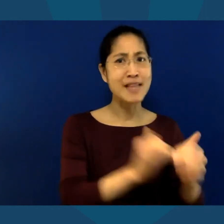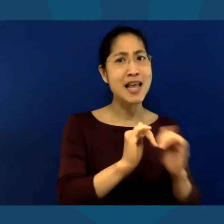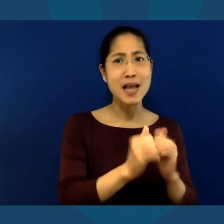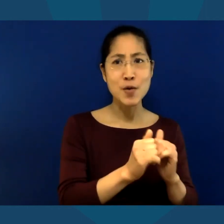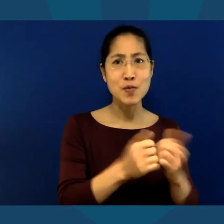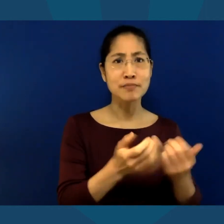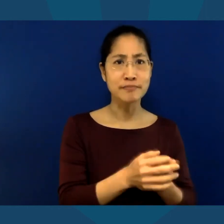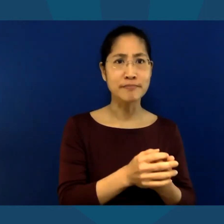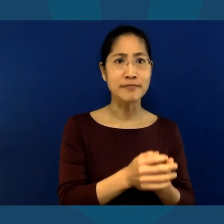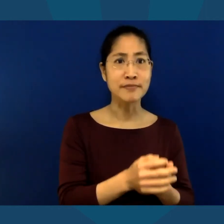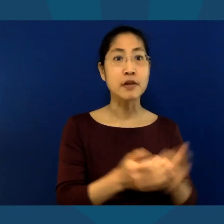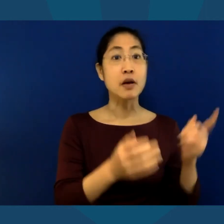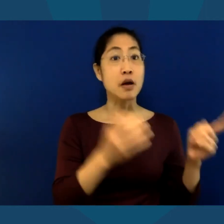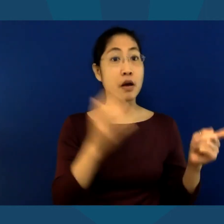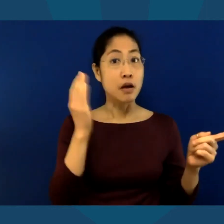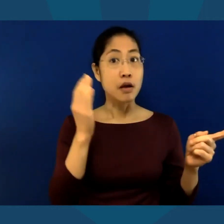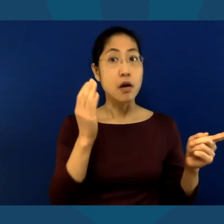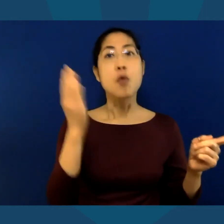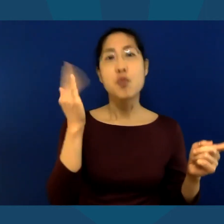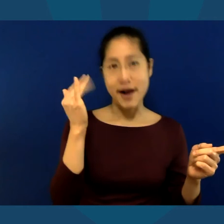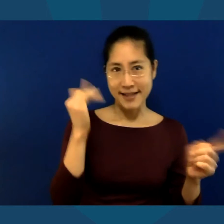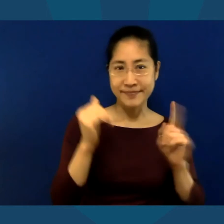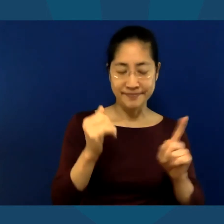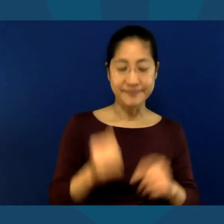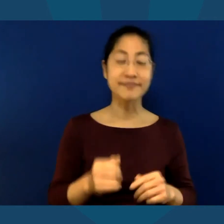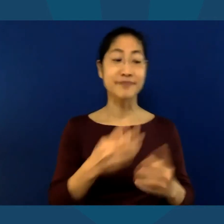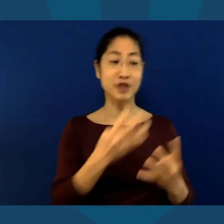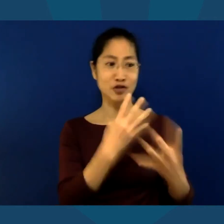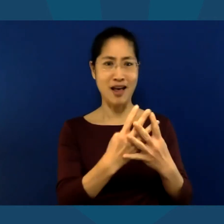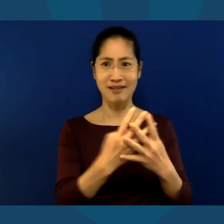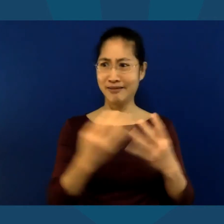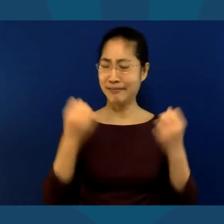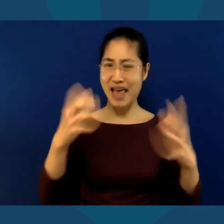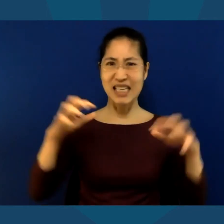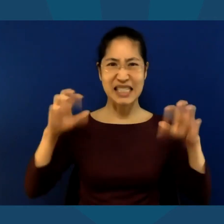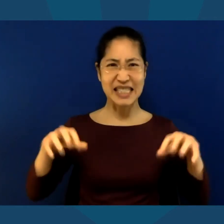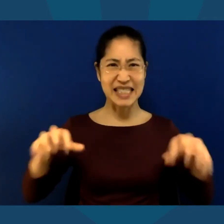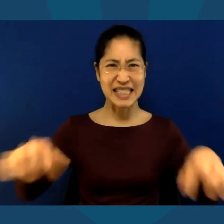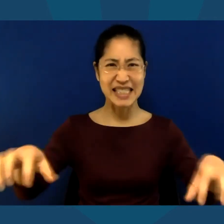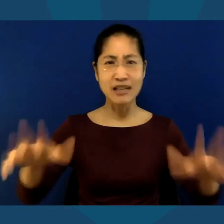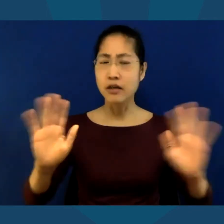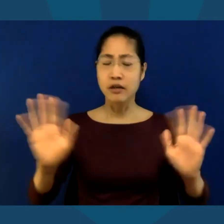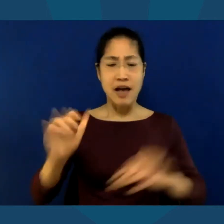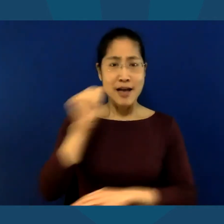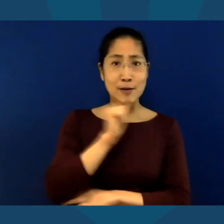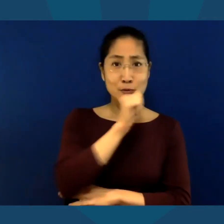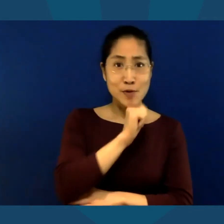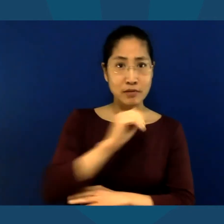to reduce our fourth highest in the nation incarceration rate.